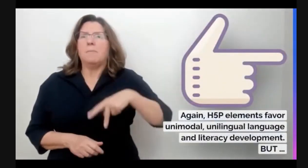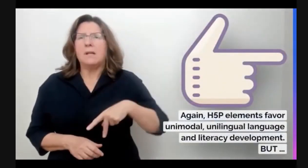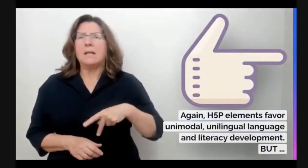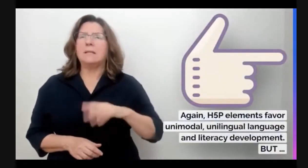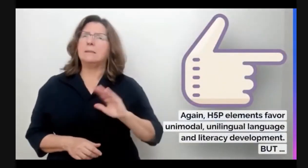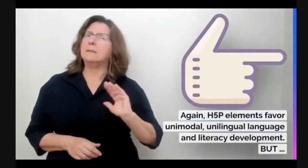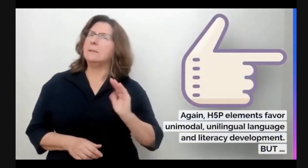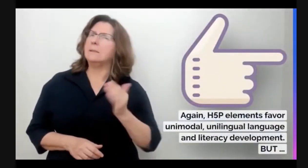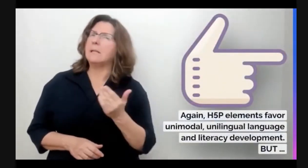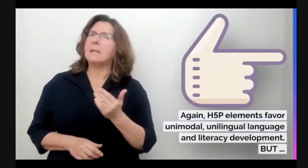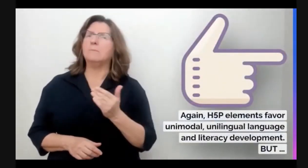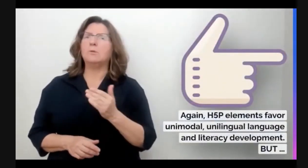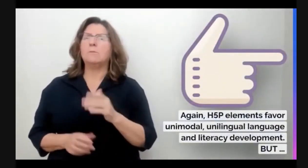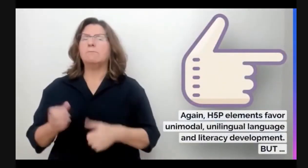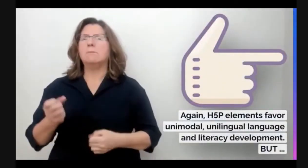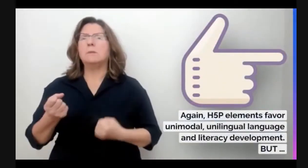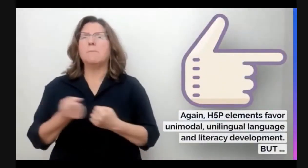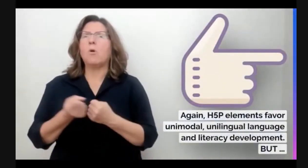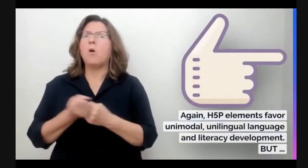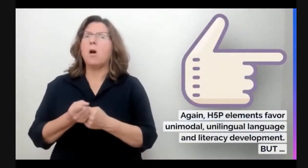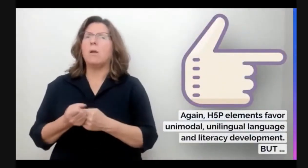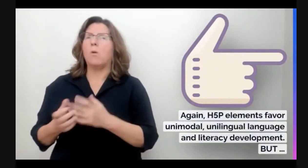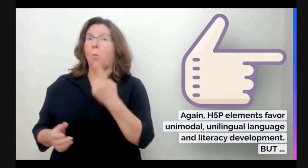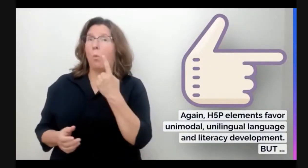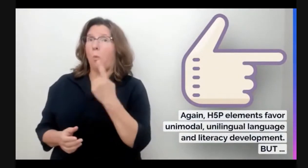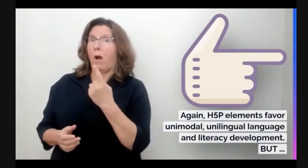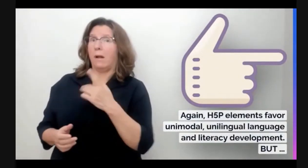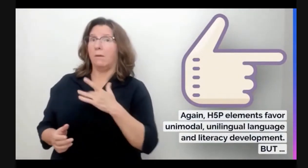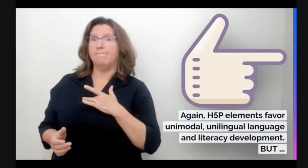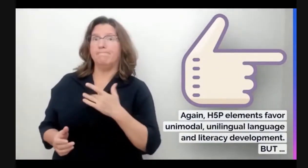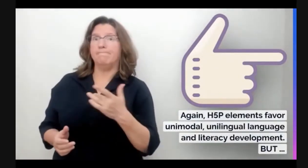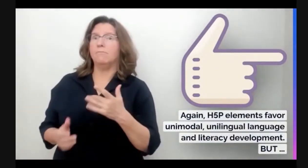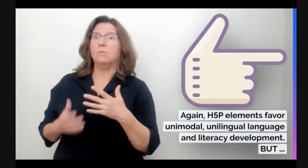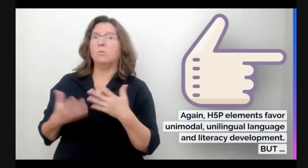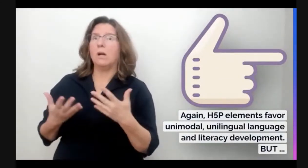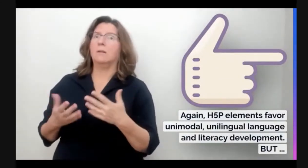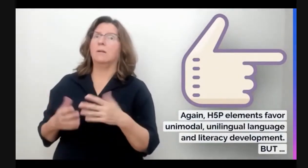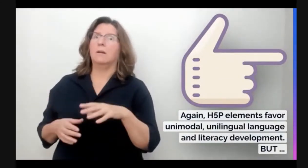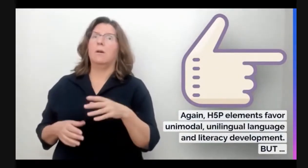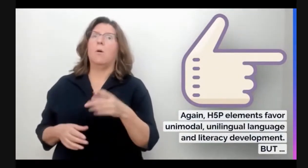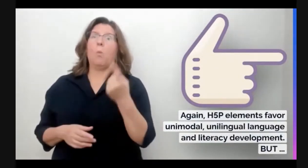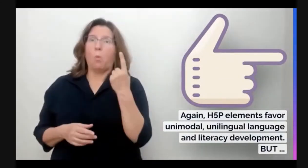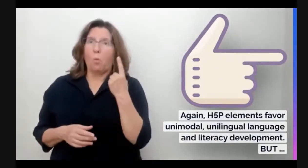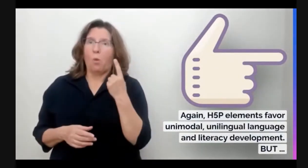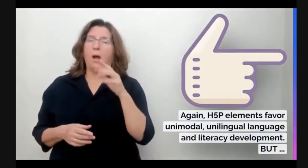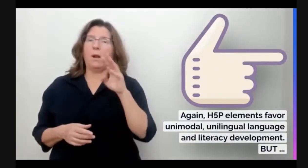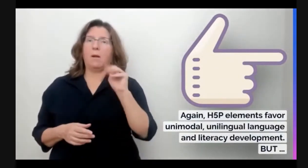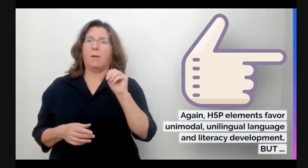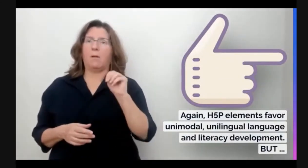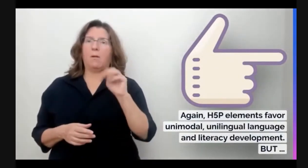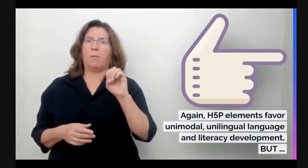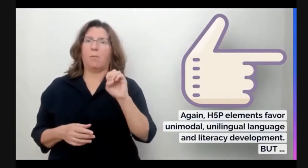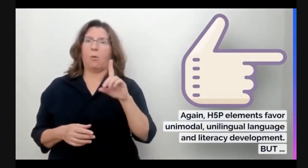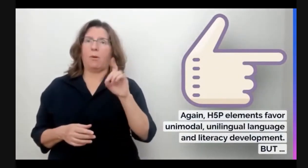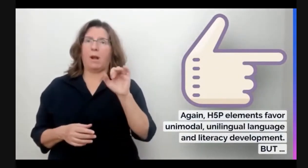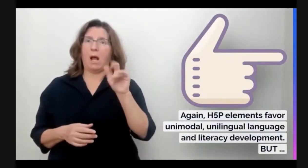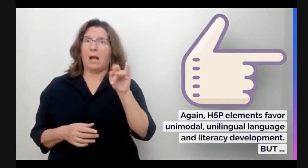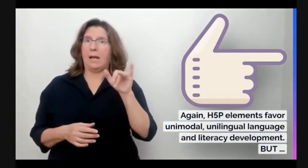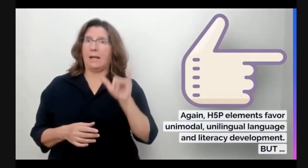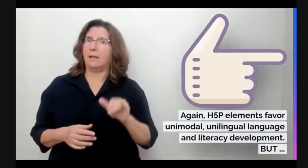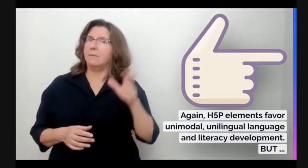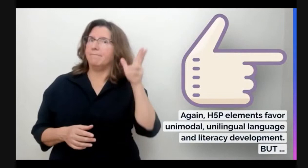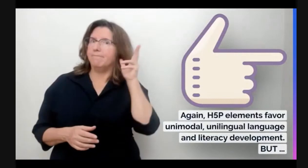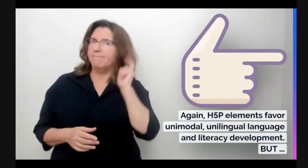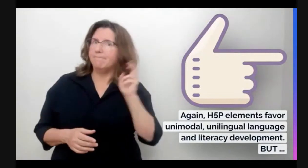To summarize, H5P elements favor unimodal and unilingual language